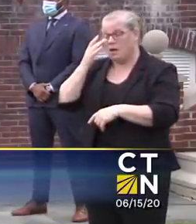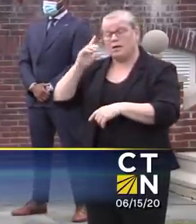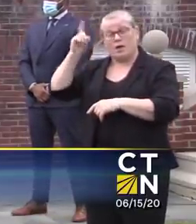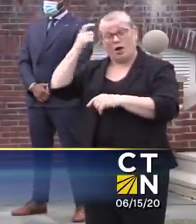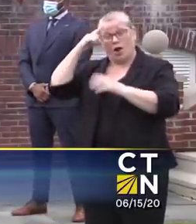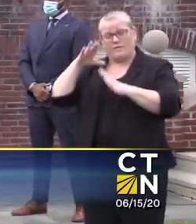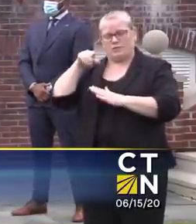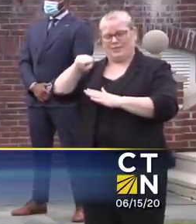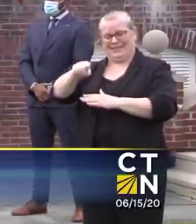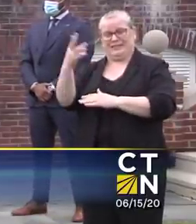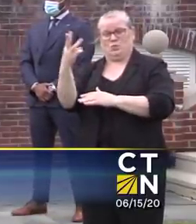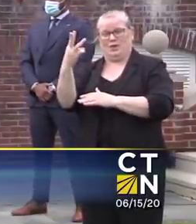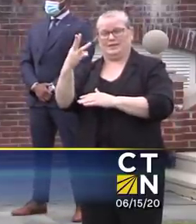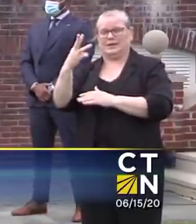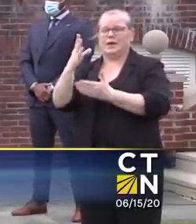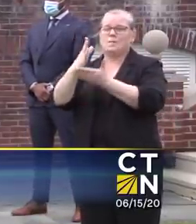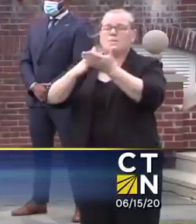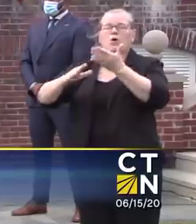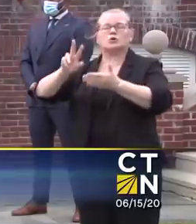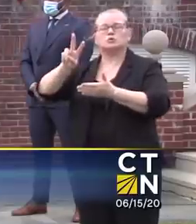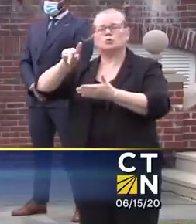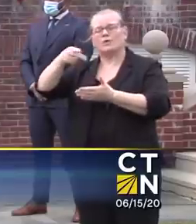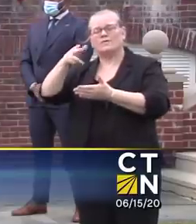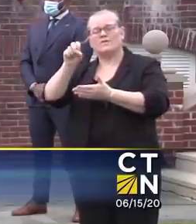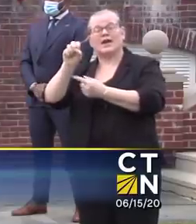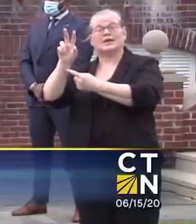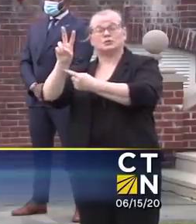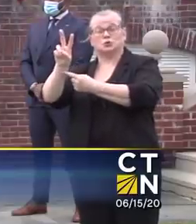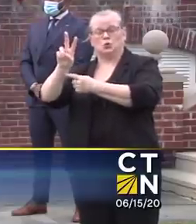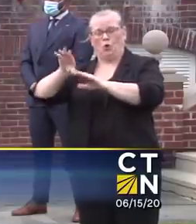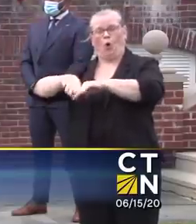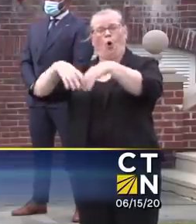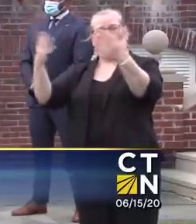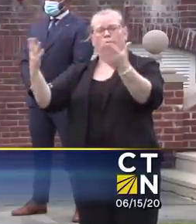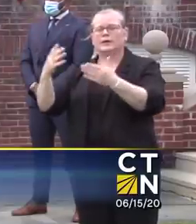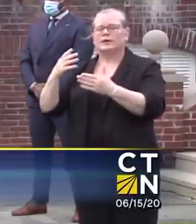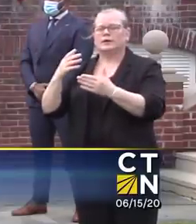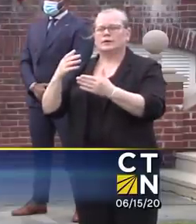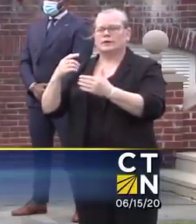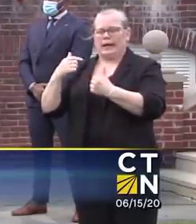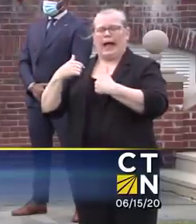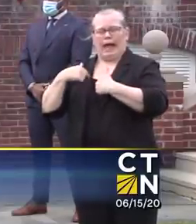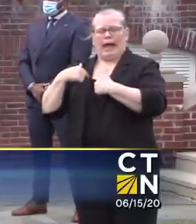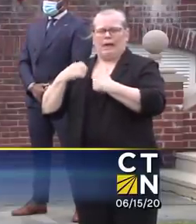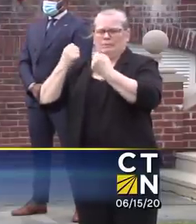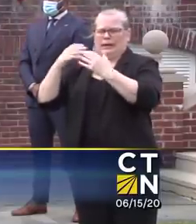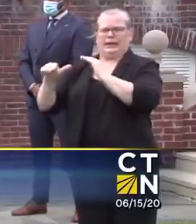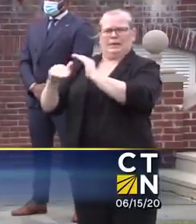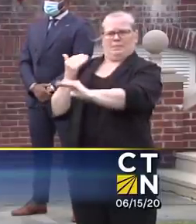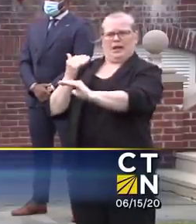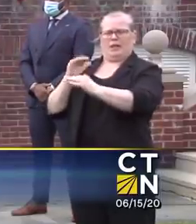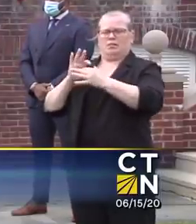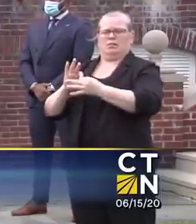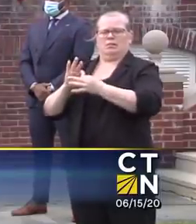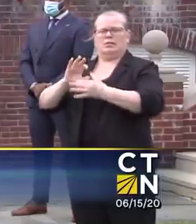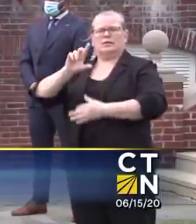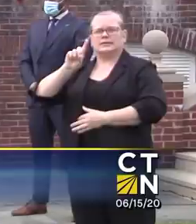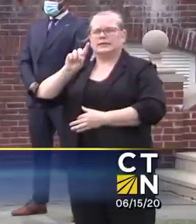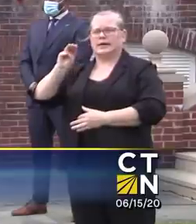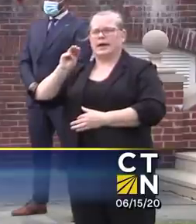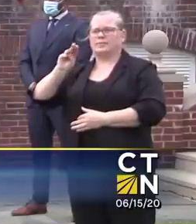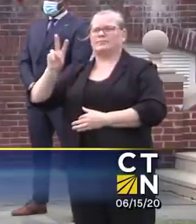so I'm wondering when, getting a lot of email questions about the DMV and when DMV services that can't be